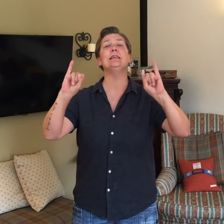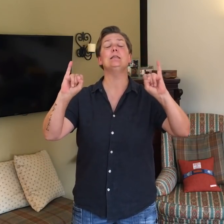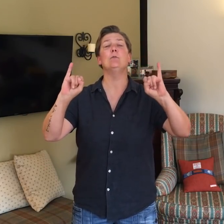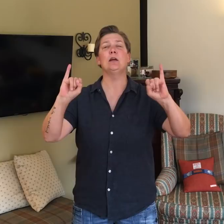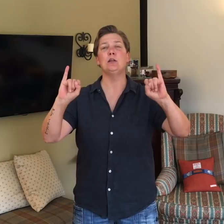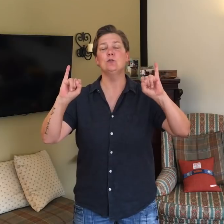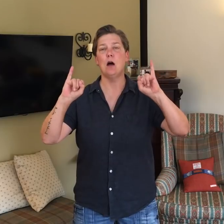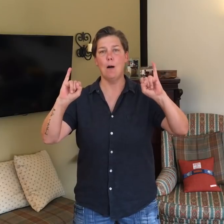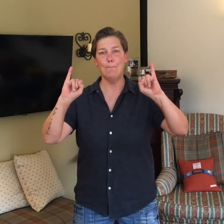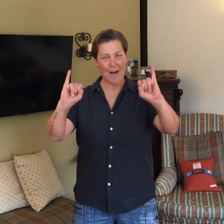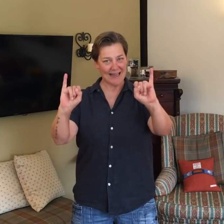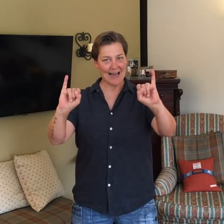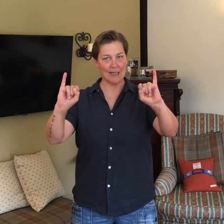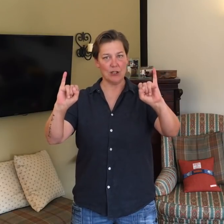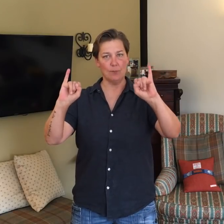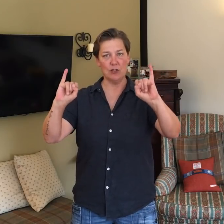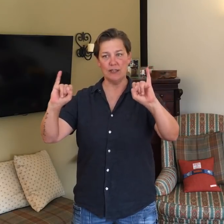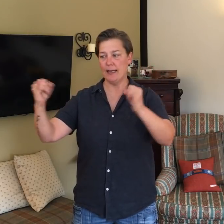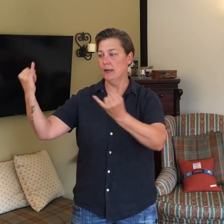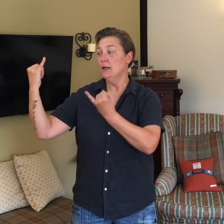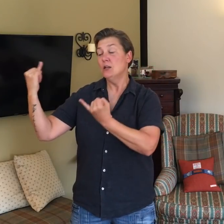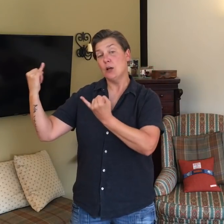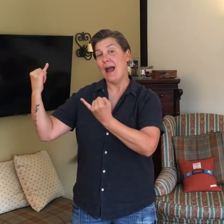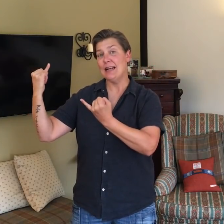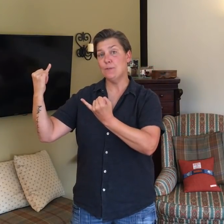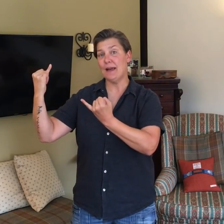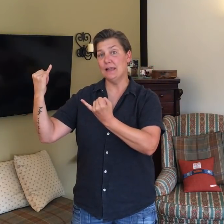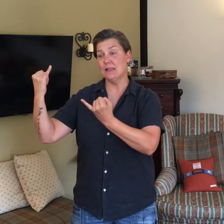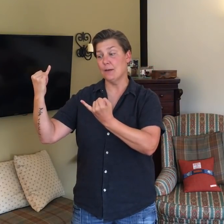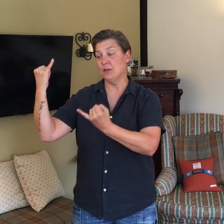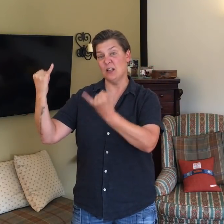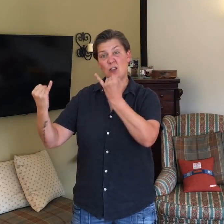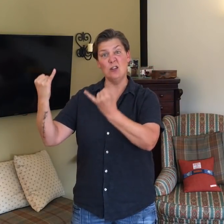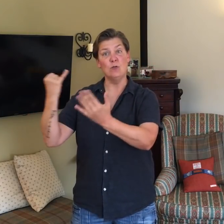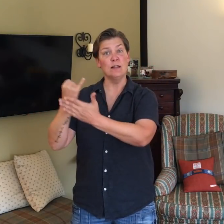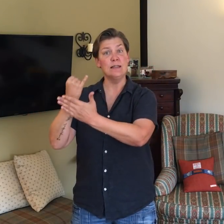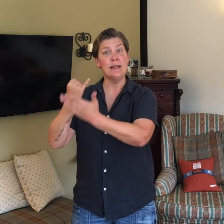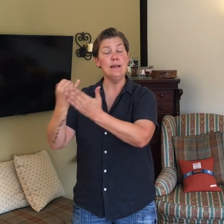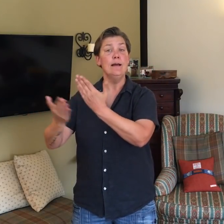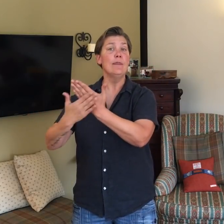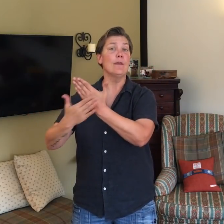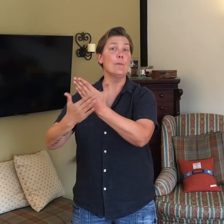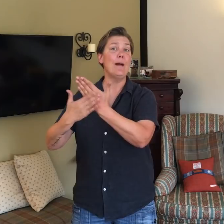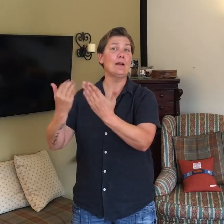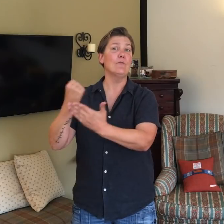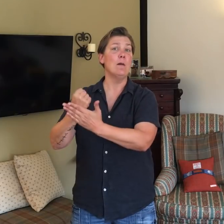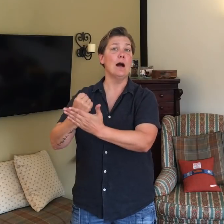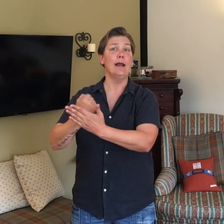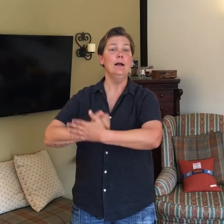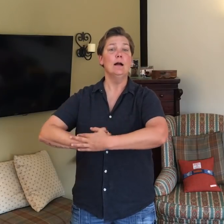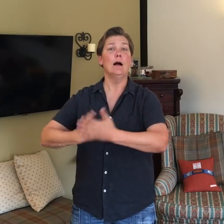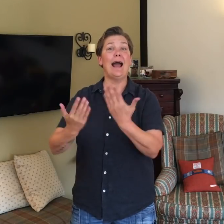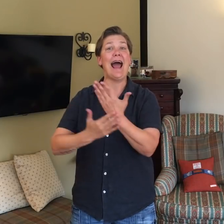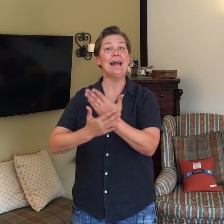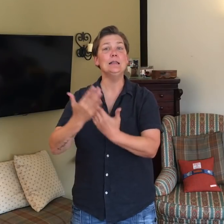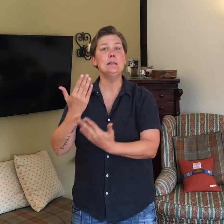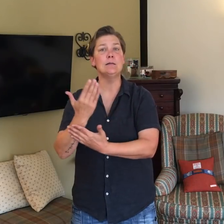time we're going to use our bad handshake, which is here. So hands back in the same position. You can see that the back of my hands